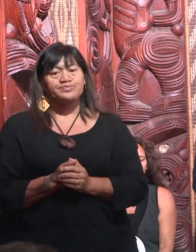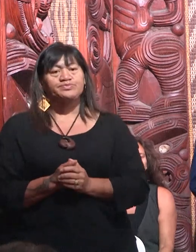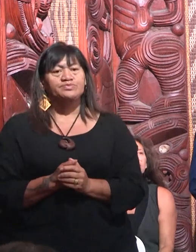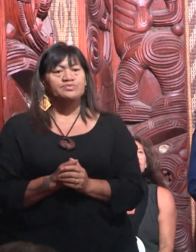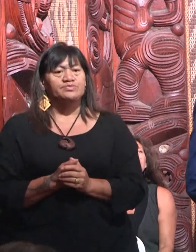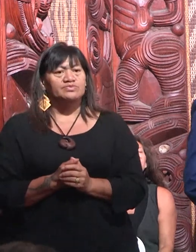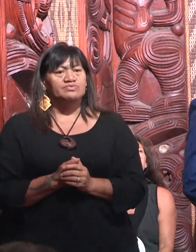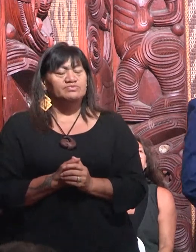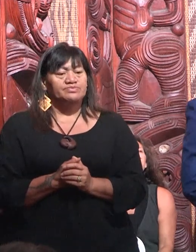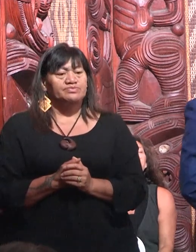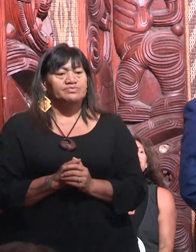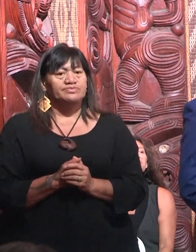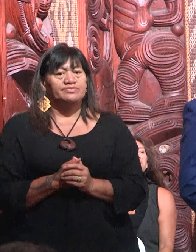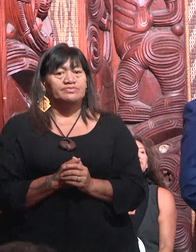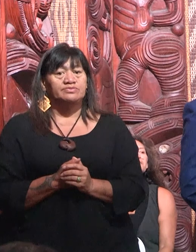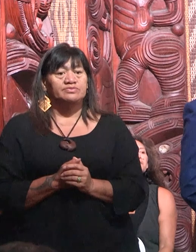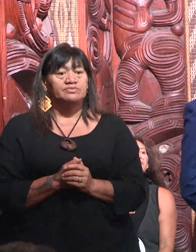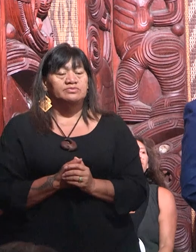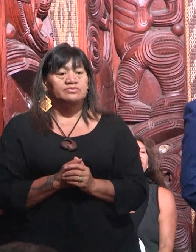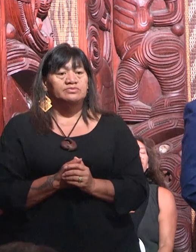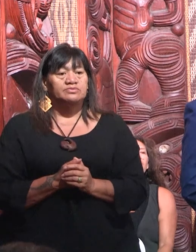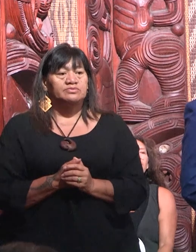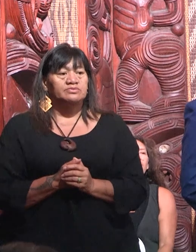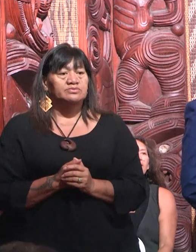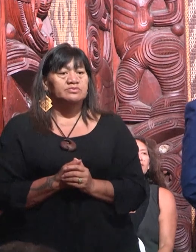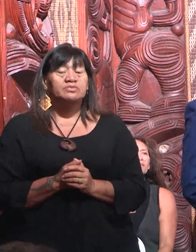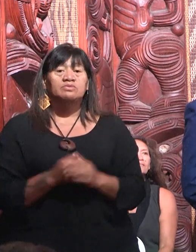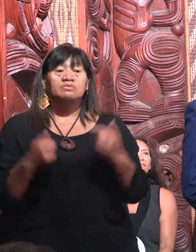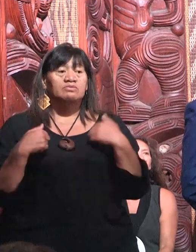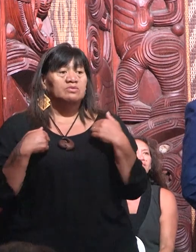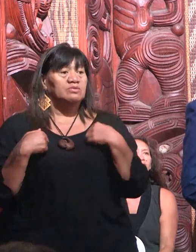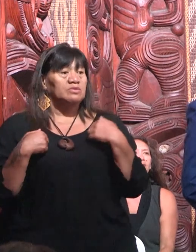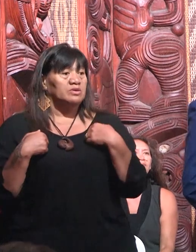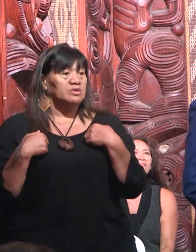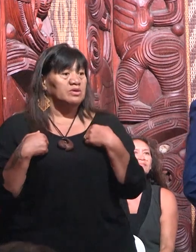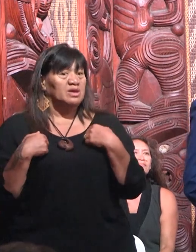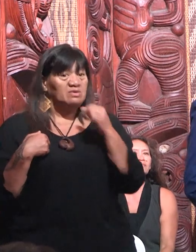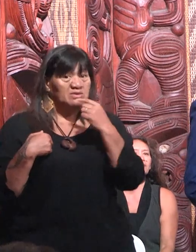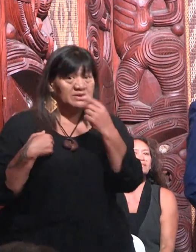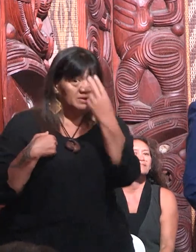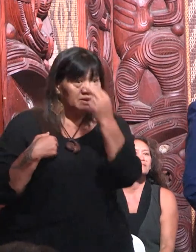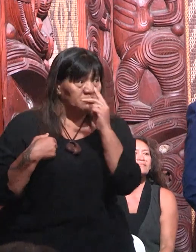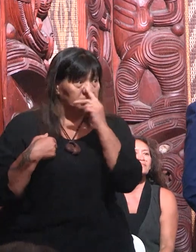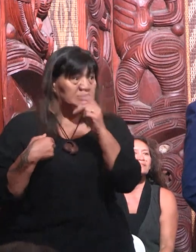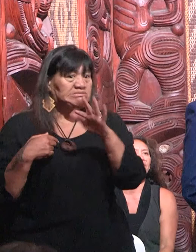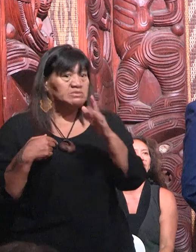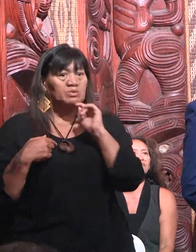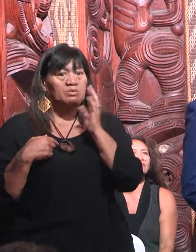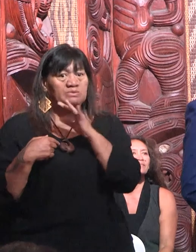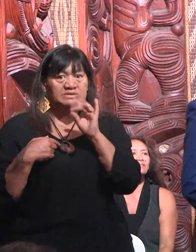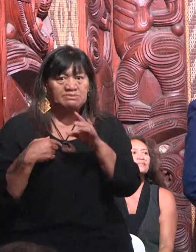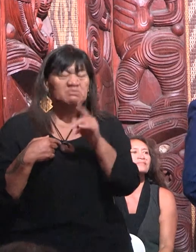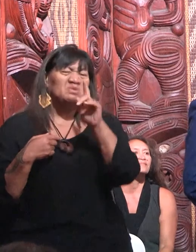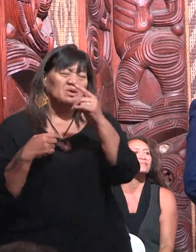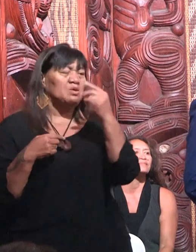Kei timatau ki te haka hua hua ingoa, ka mahu e te tahi. Engari te pirimia tēnā